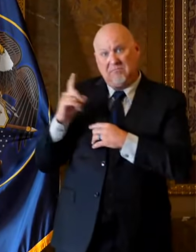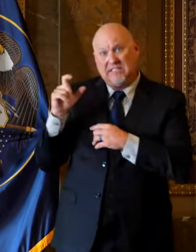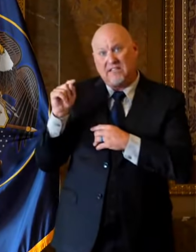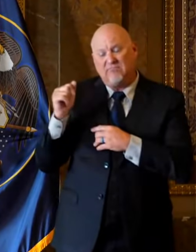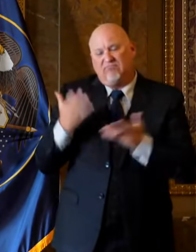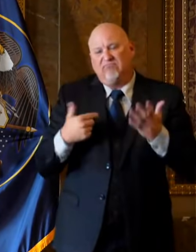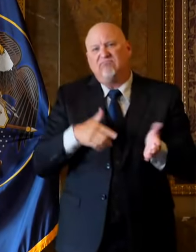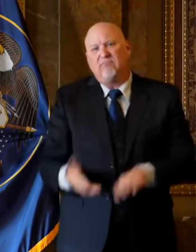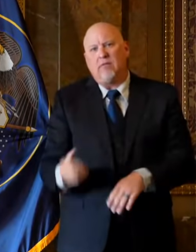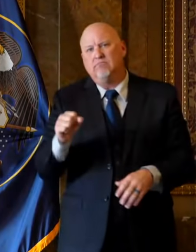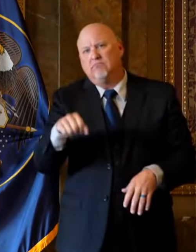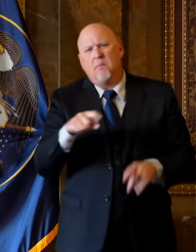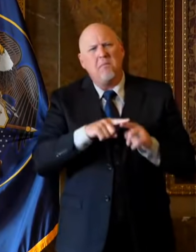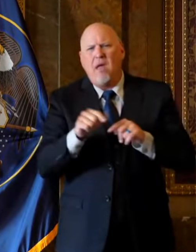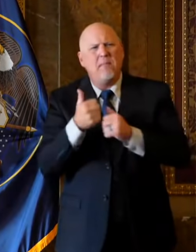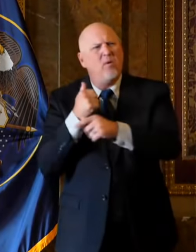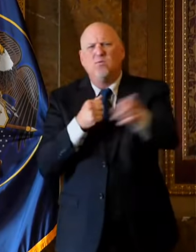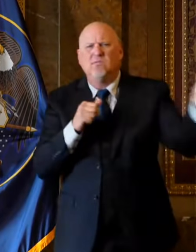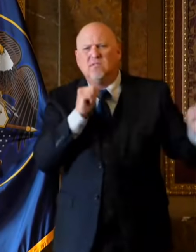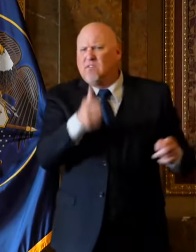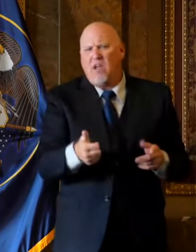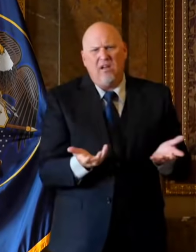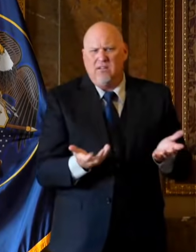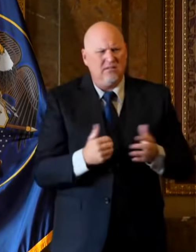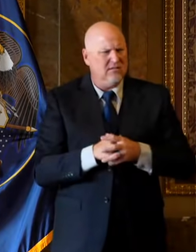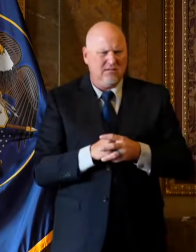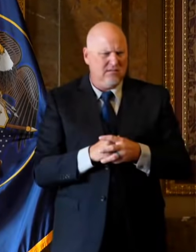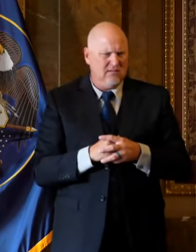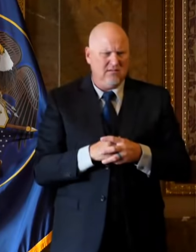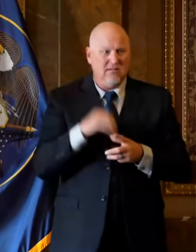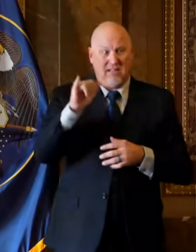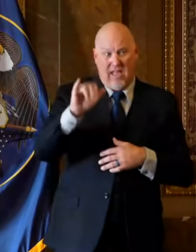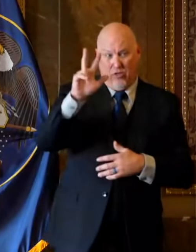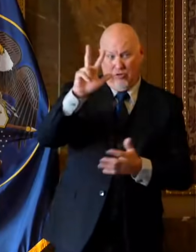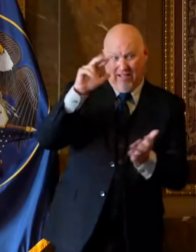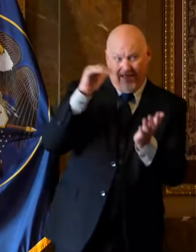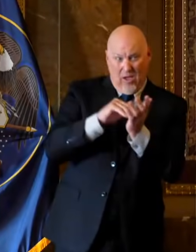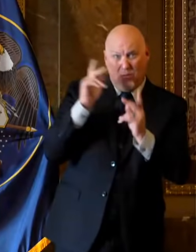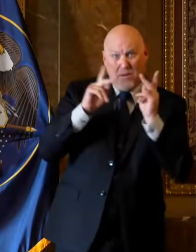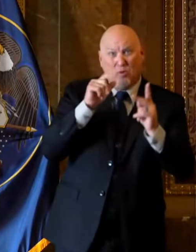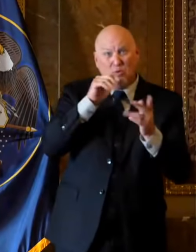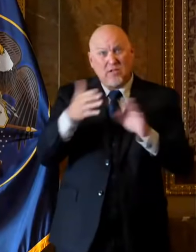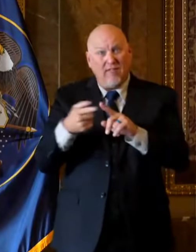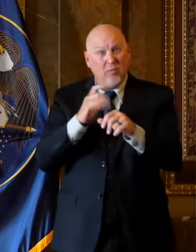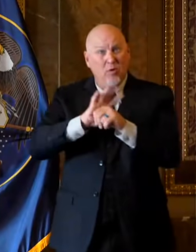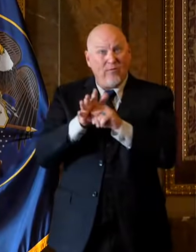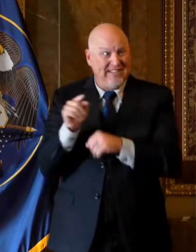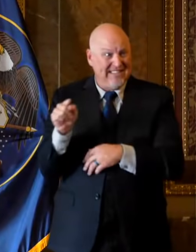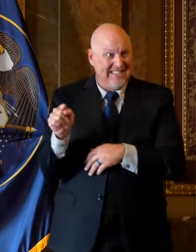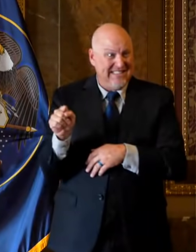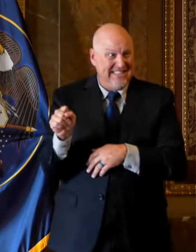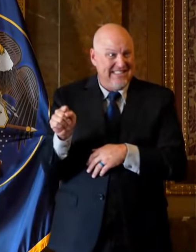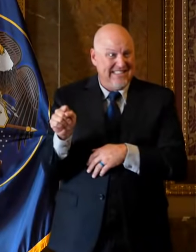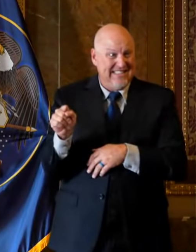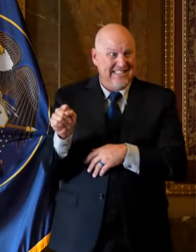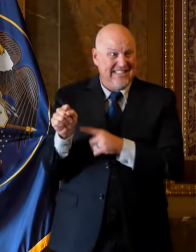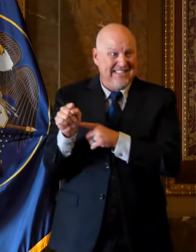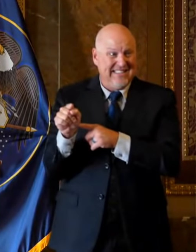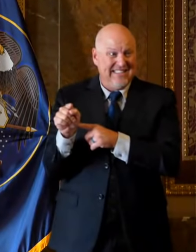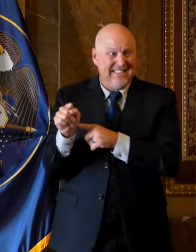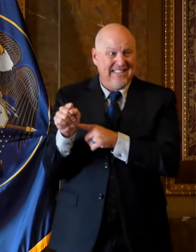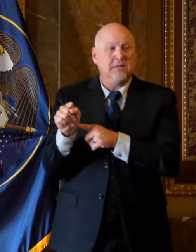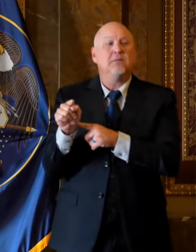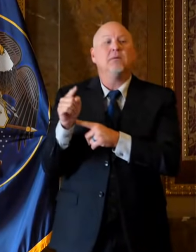3,050. In our ICUs right now, more than 90% of the people who are in there